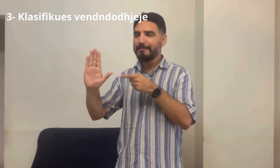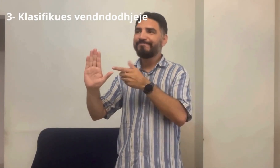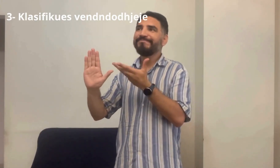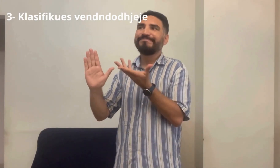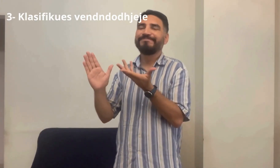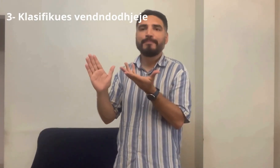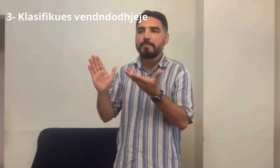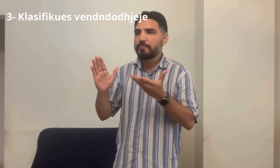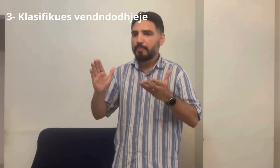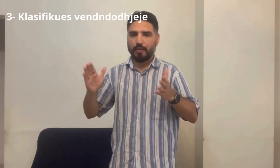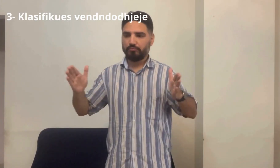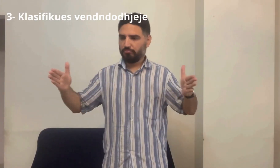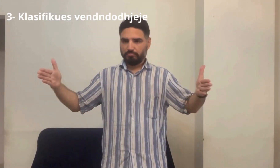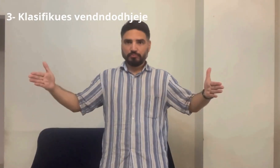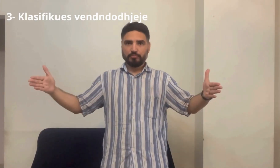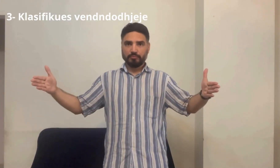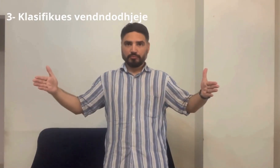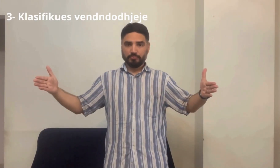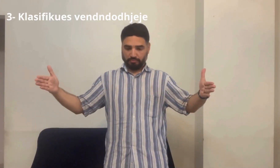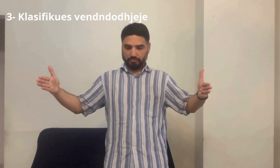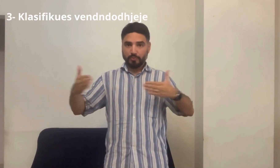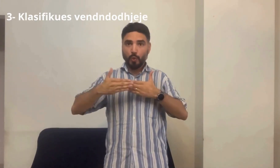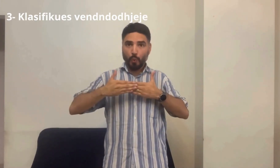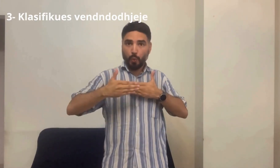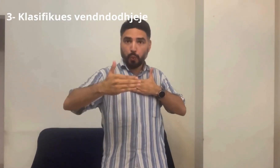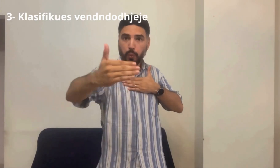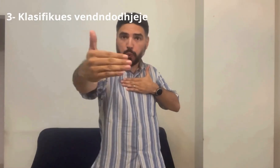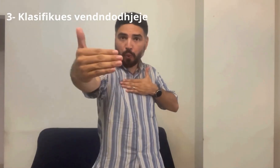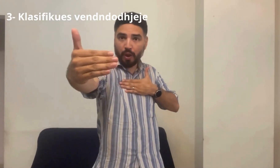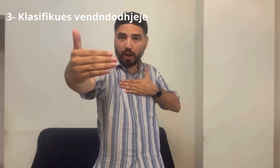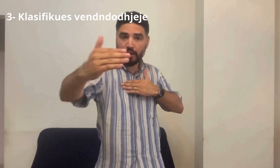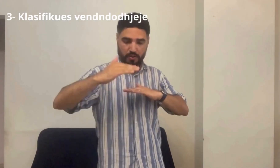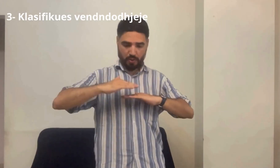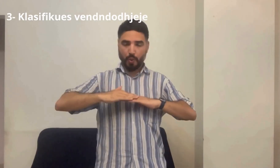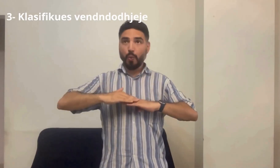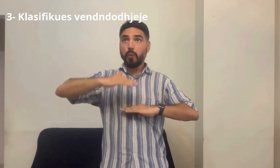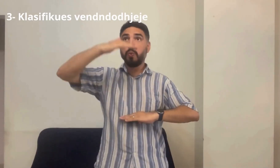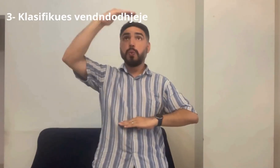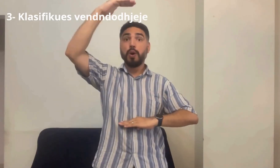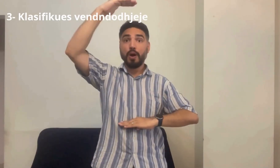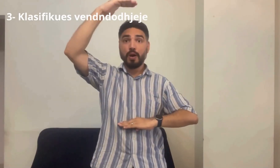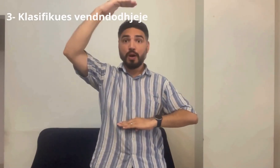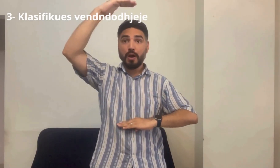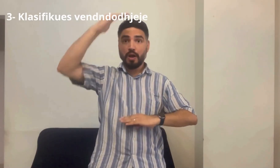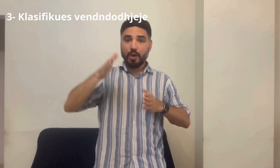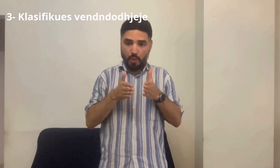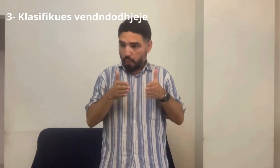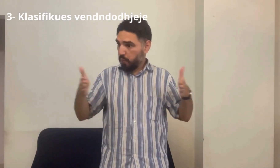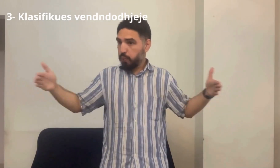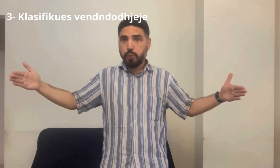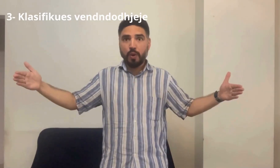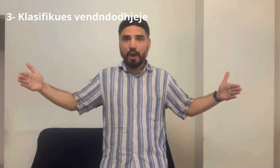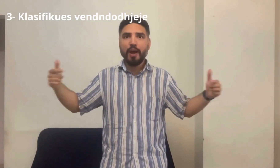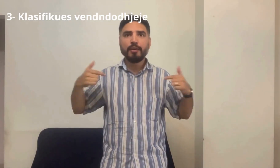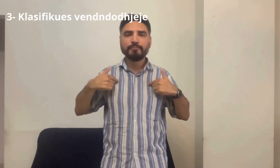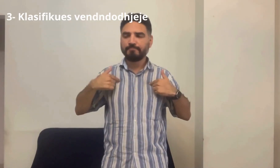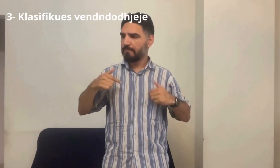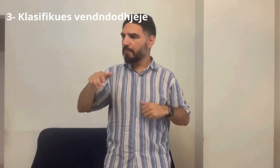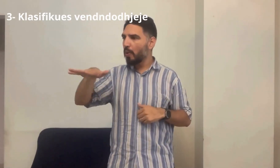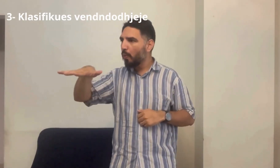Locative or positional classifiers. When we use a language, we work with a space, like we explained earlier,